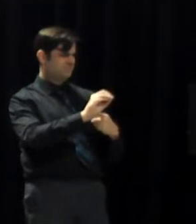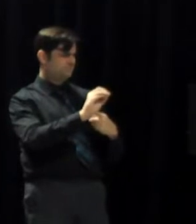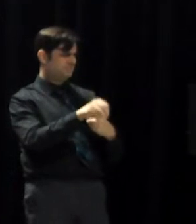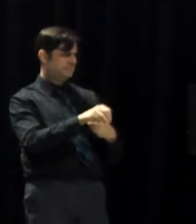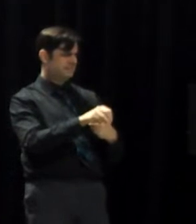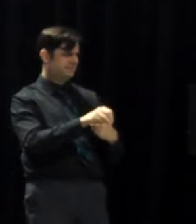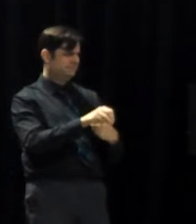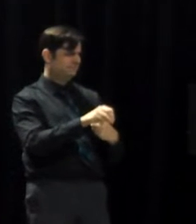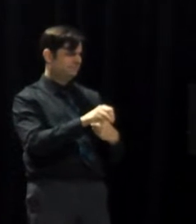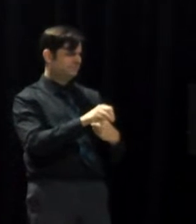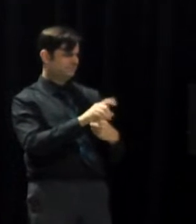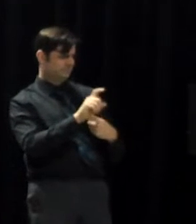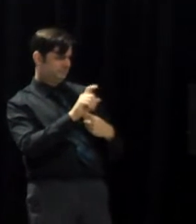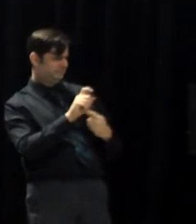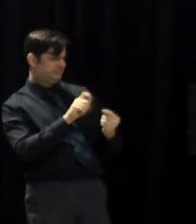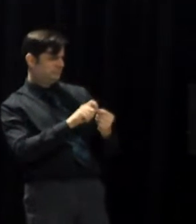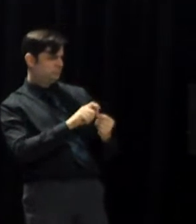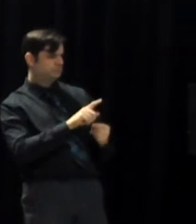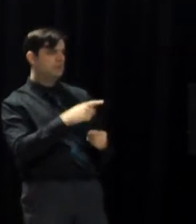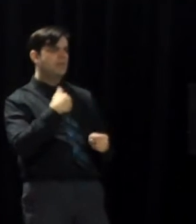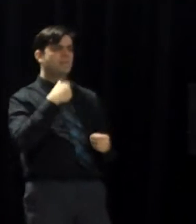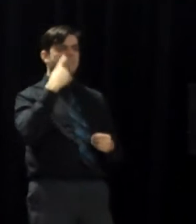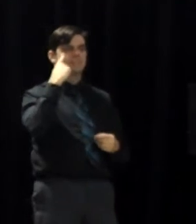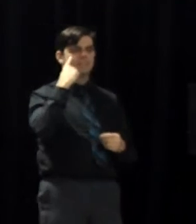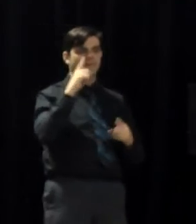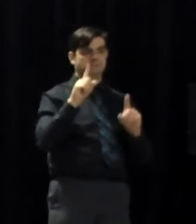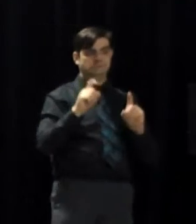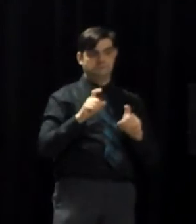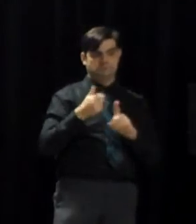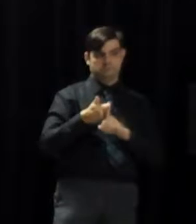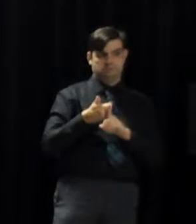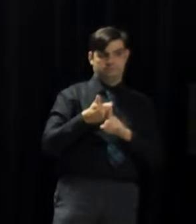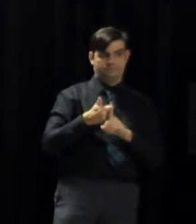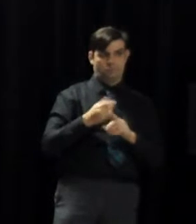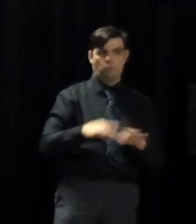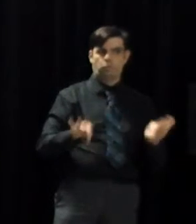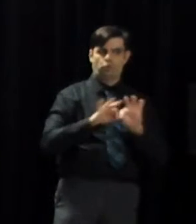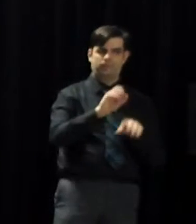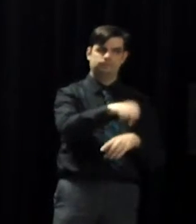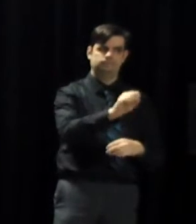do think that the testing is worth it, and we're a